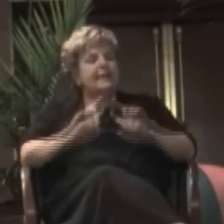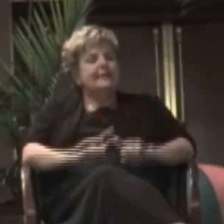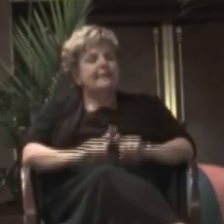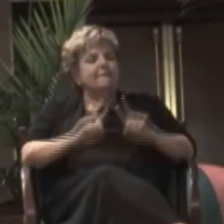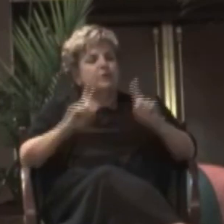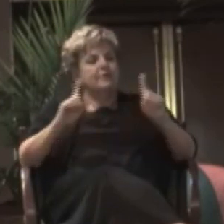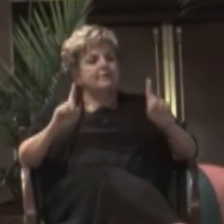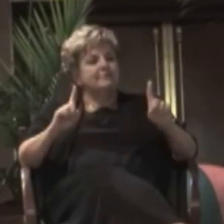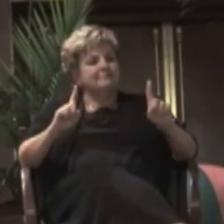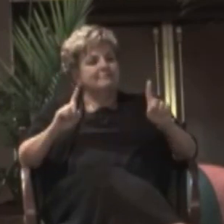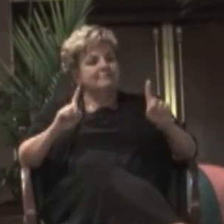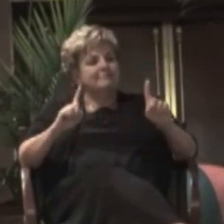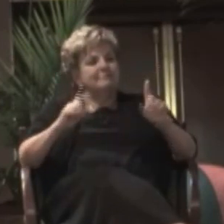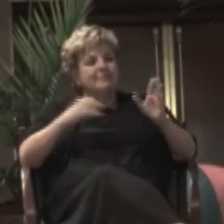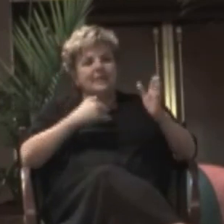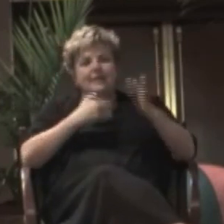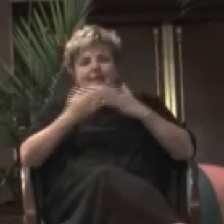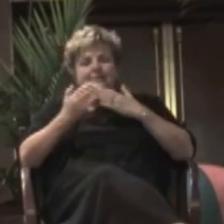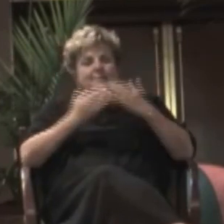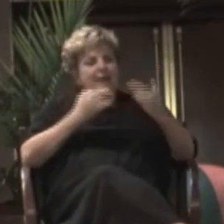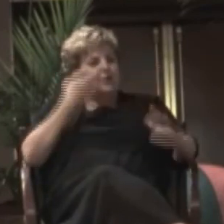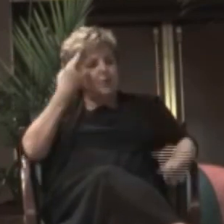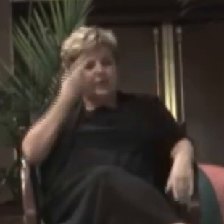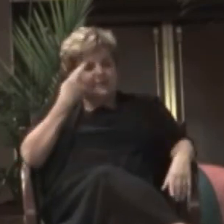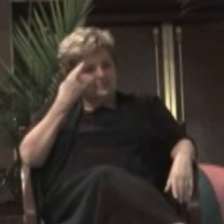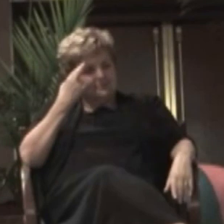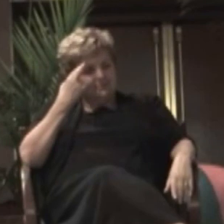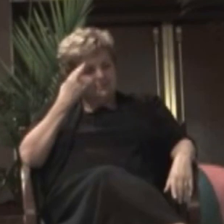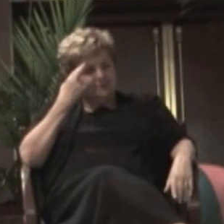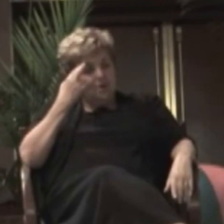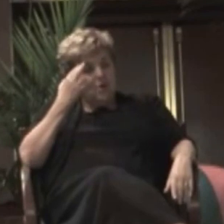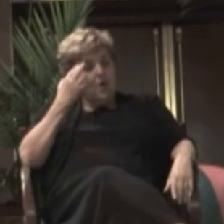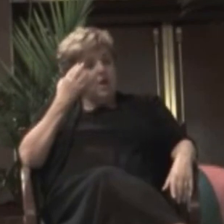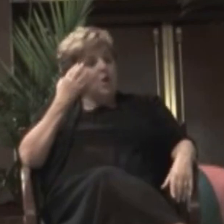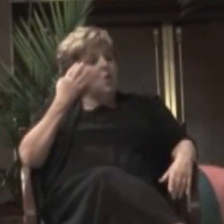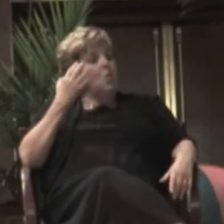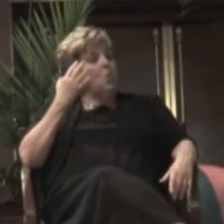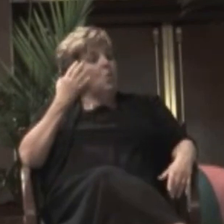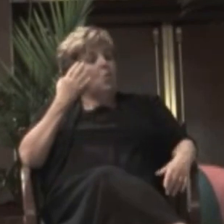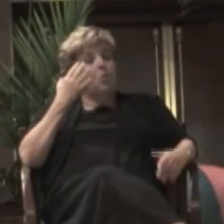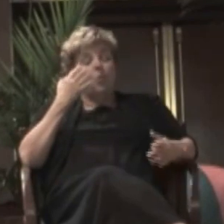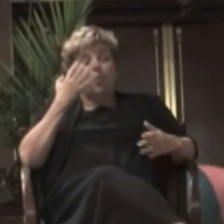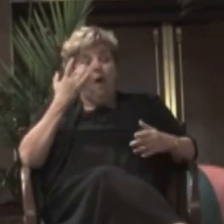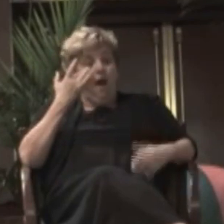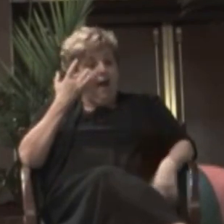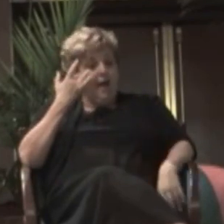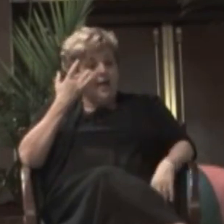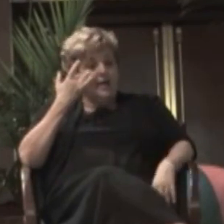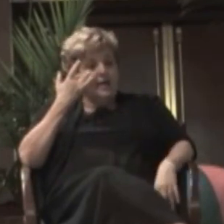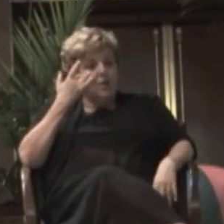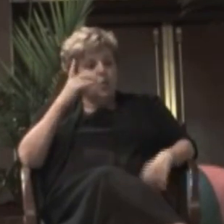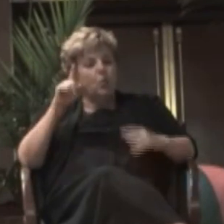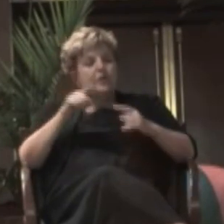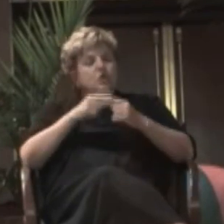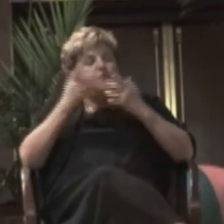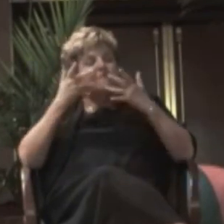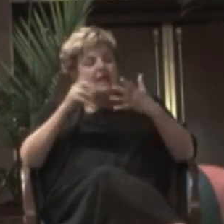will match up. And you'll be a different cat. And I found it to be absolutely true. I got introduced to the program in a